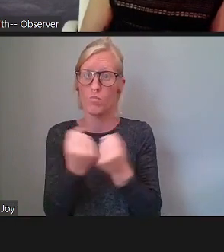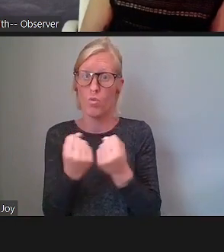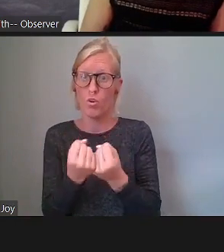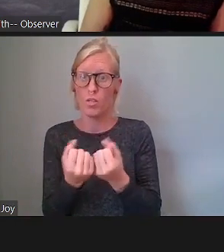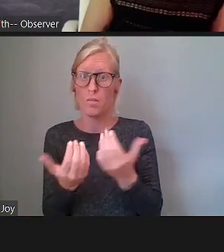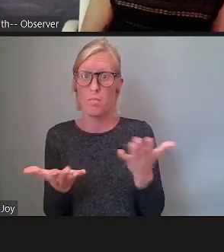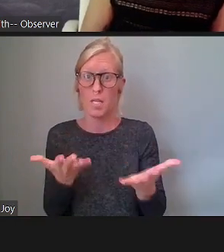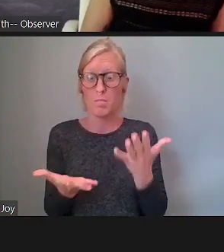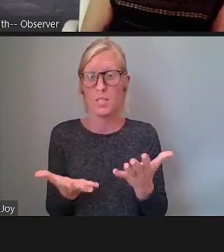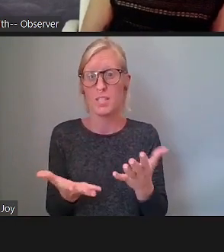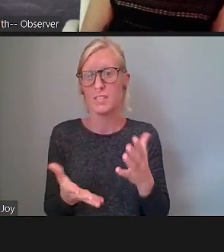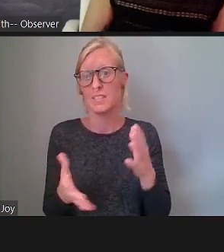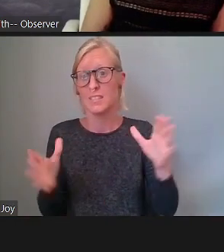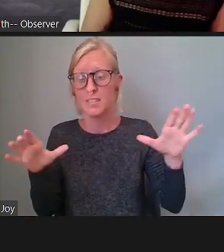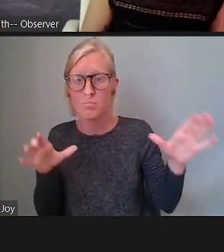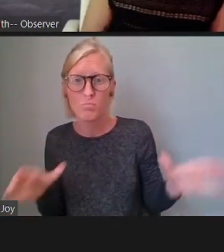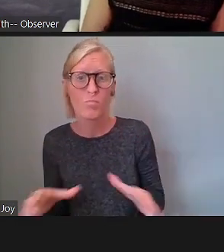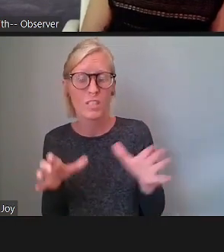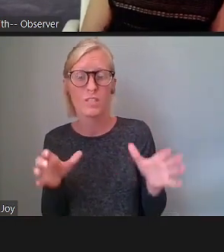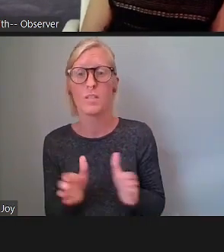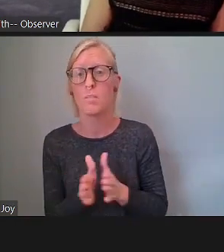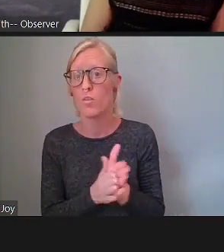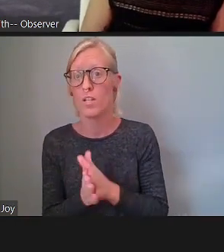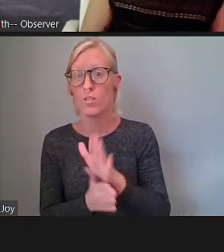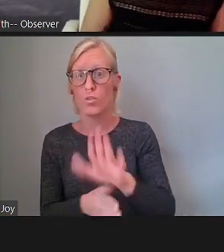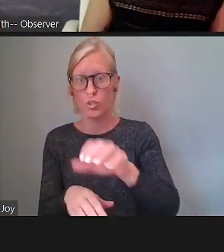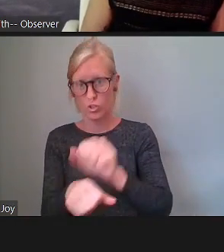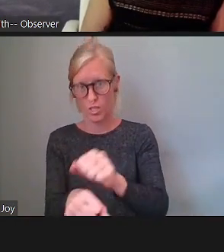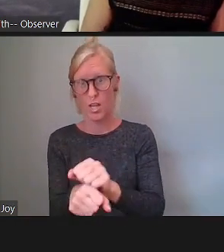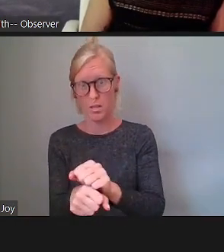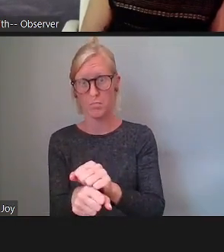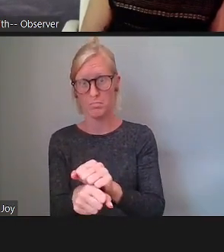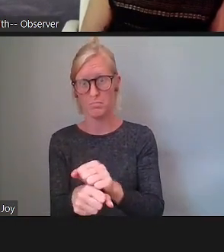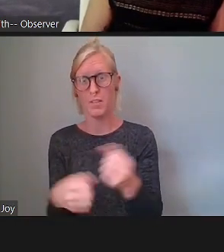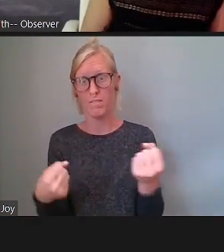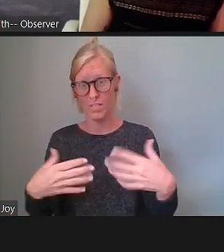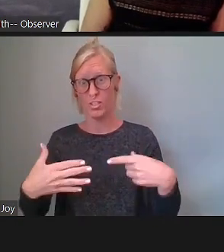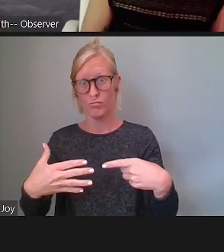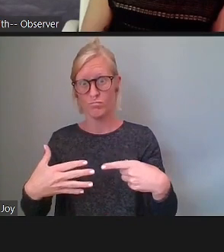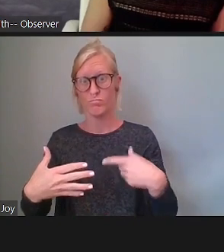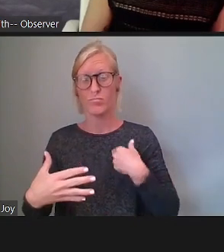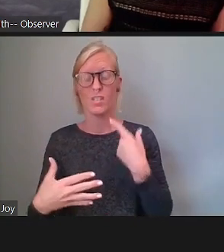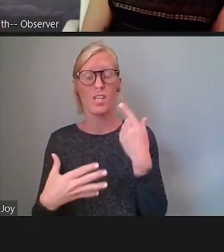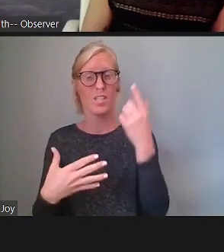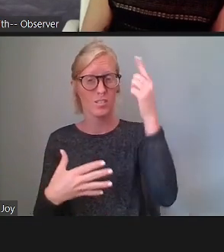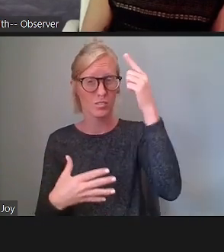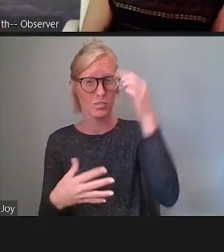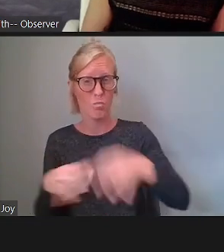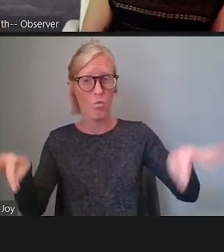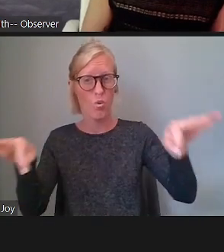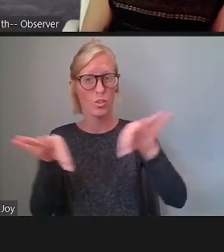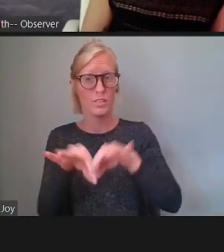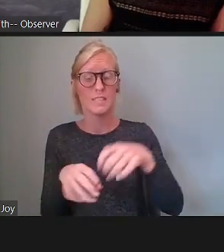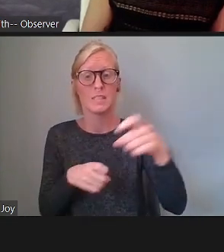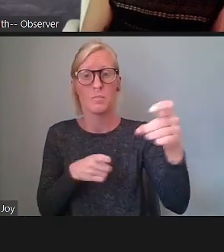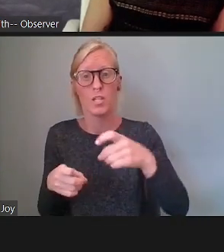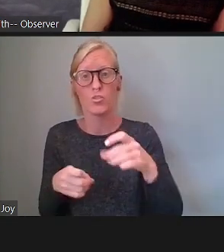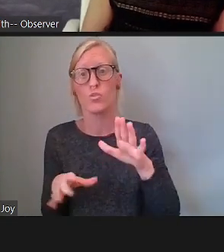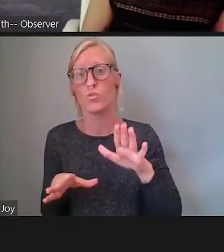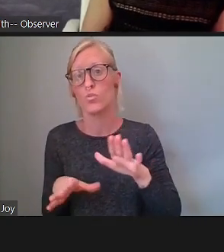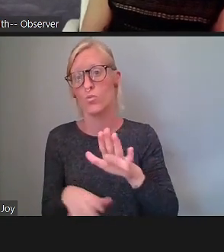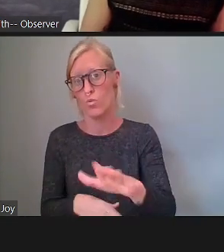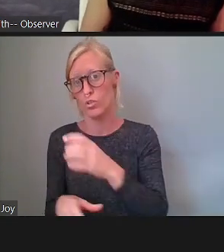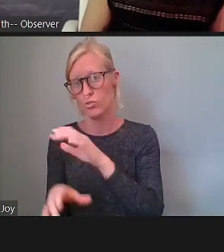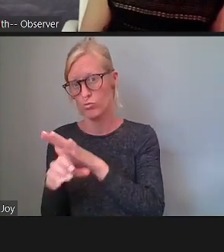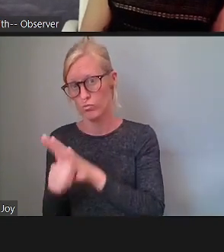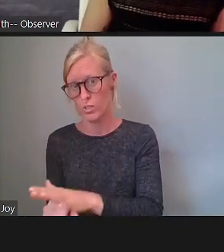you motivated and active in your job. And it's important to think about managing your stress as well as protecting